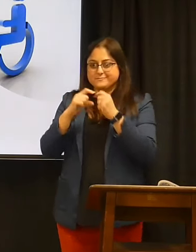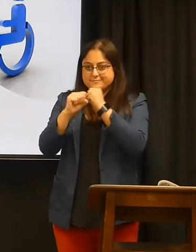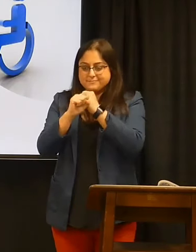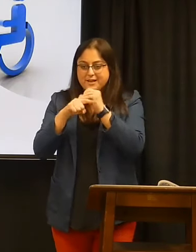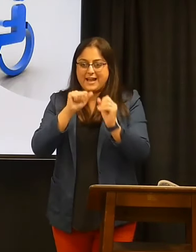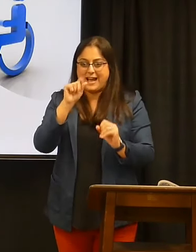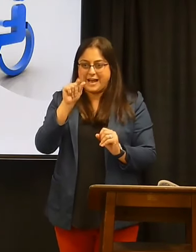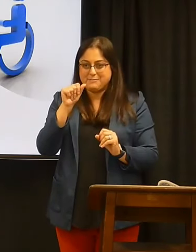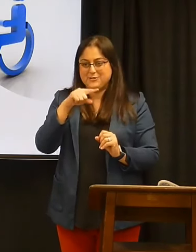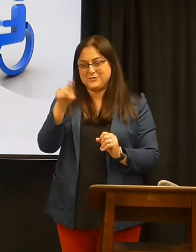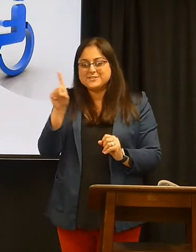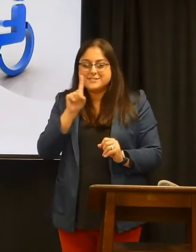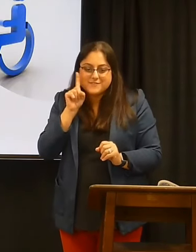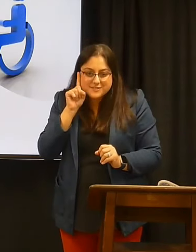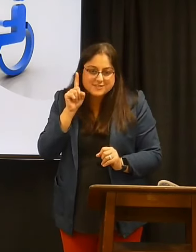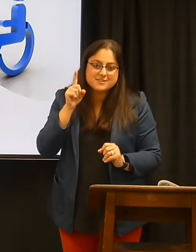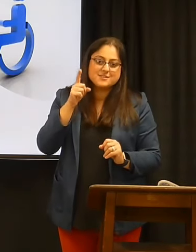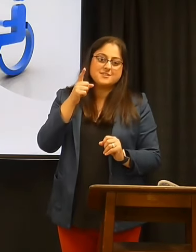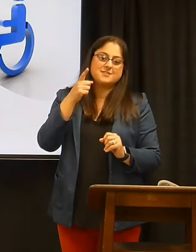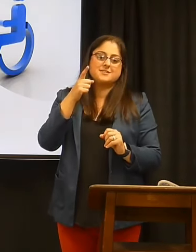Act because that's what I'm here to talk about.